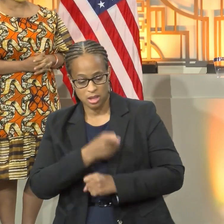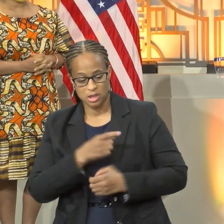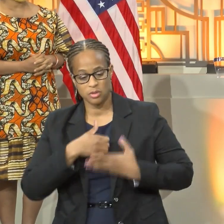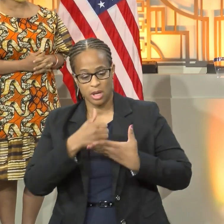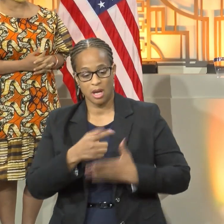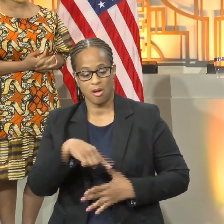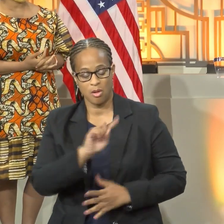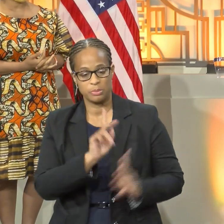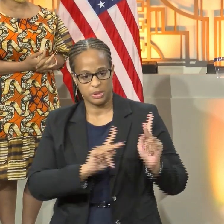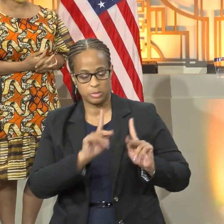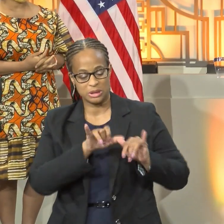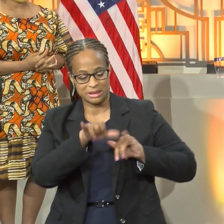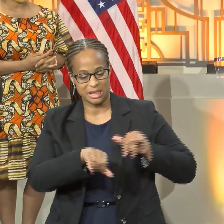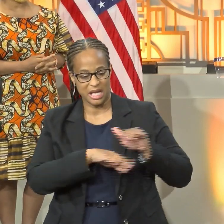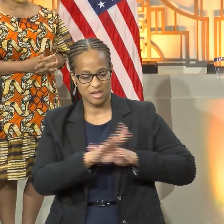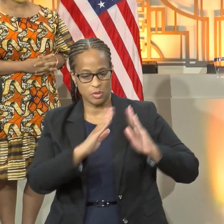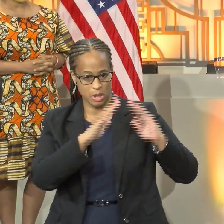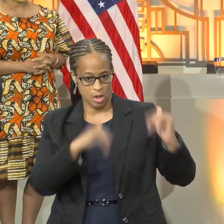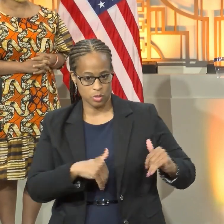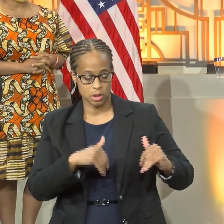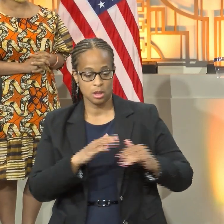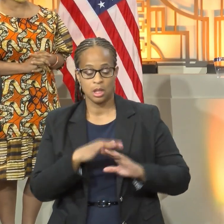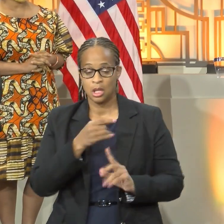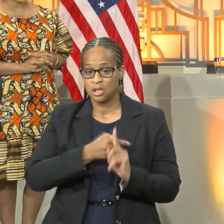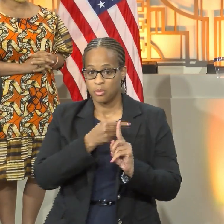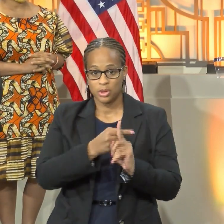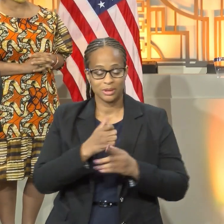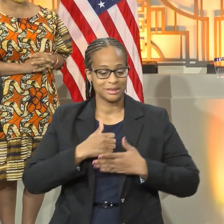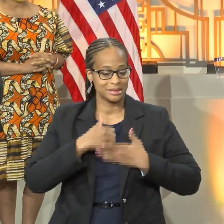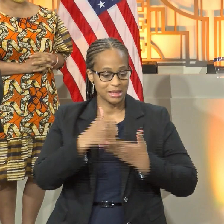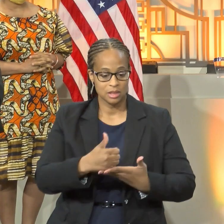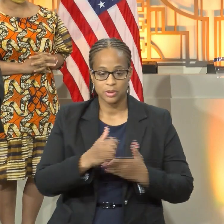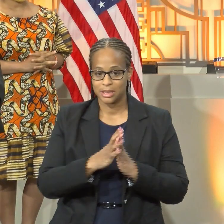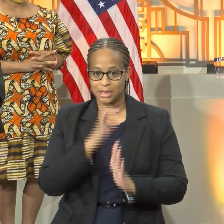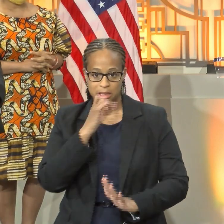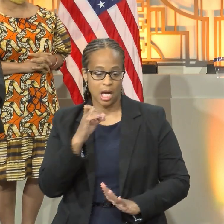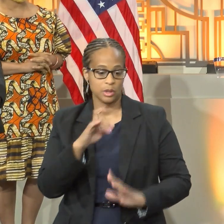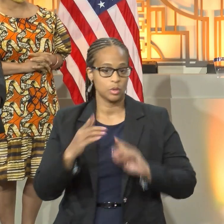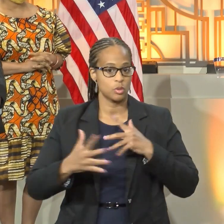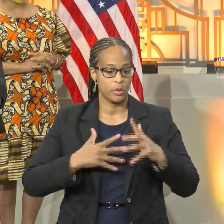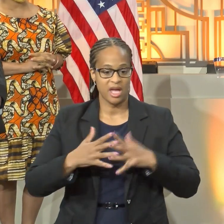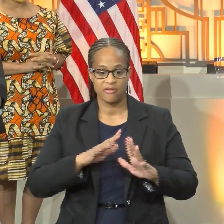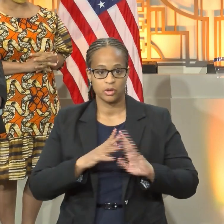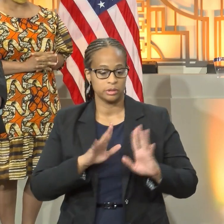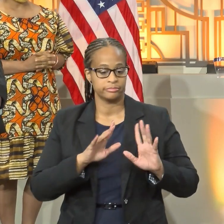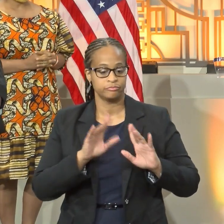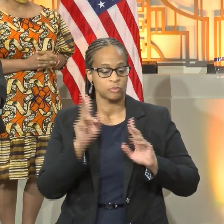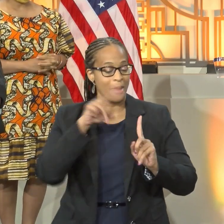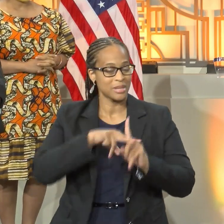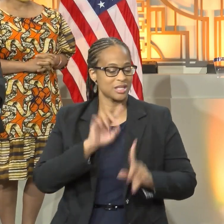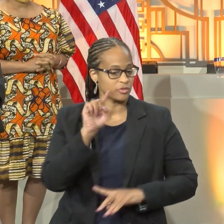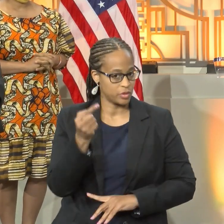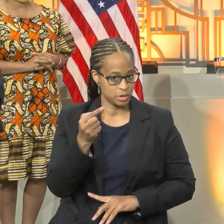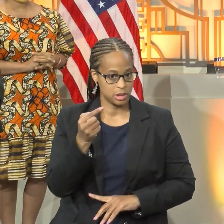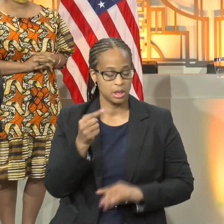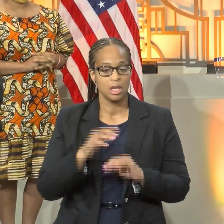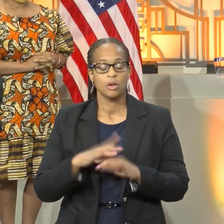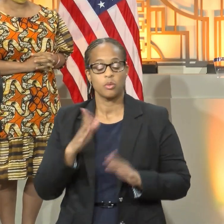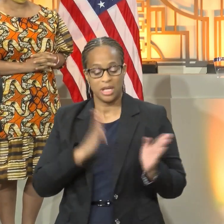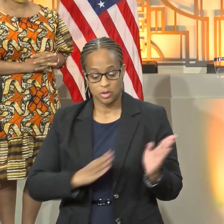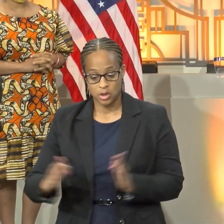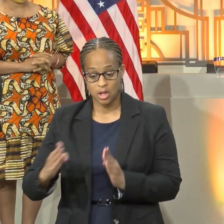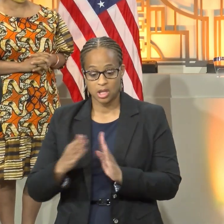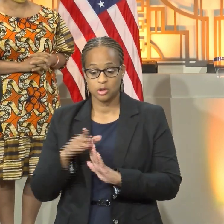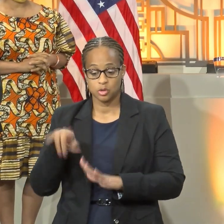tenants housed. The rental assistance will not be allocated on a first-come, first-served basis, but rather we intend to provide